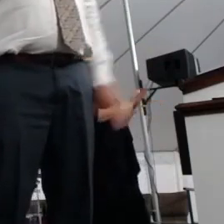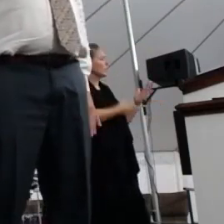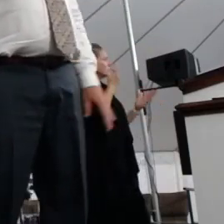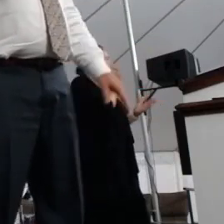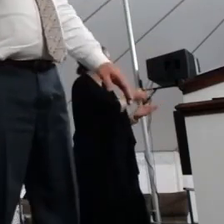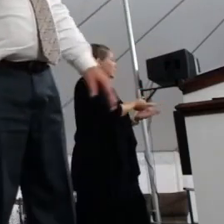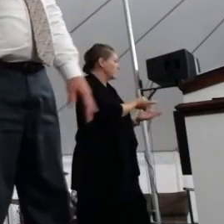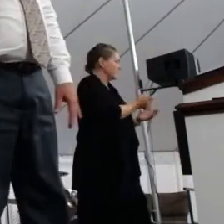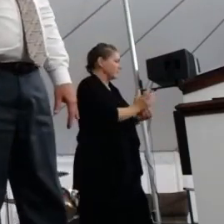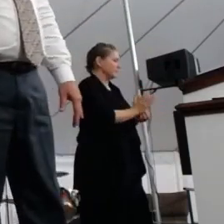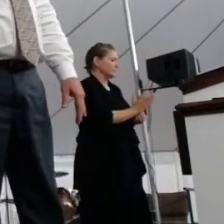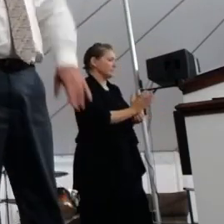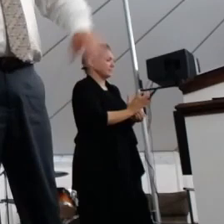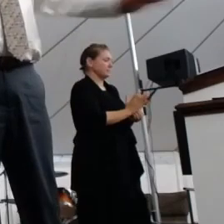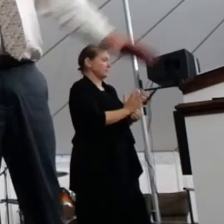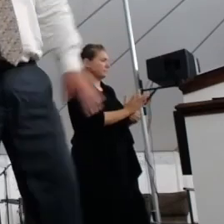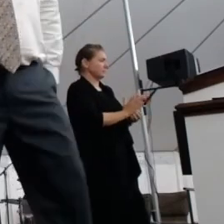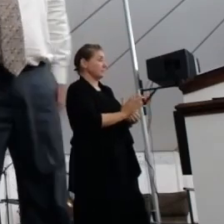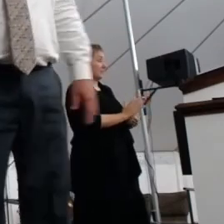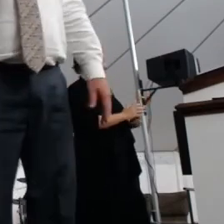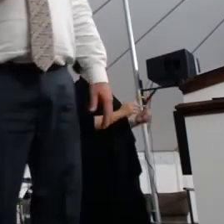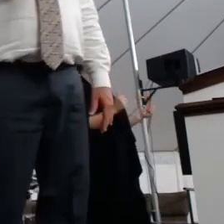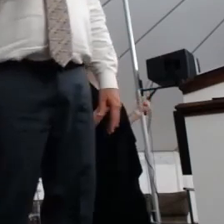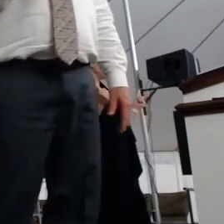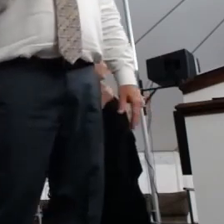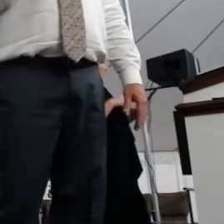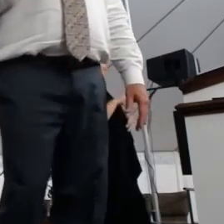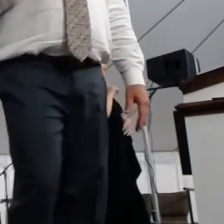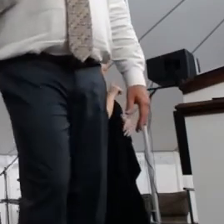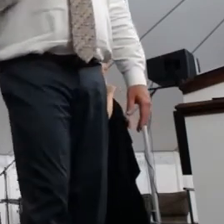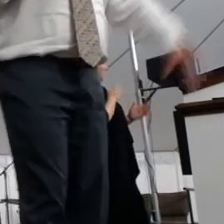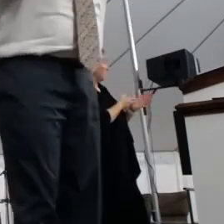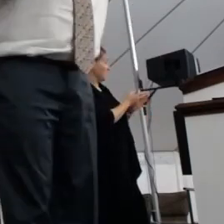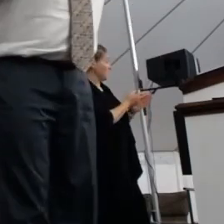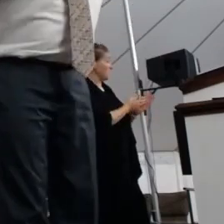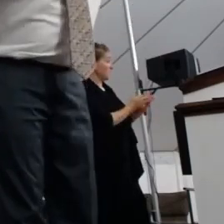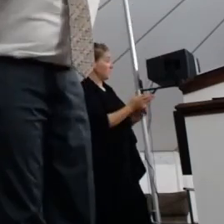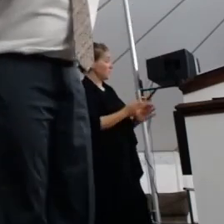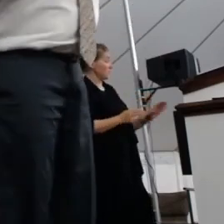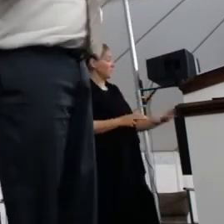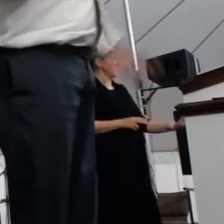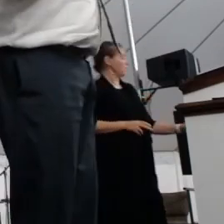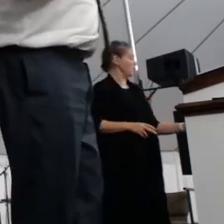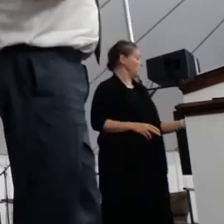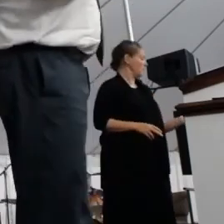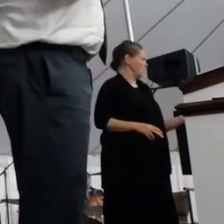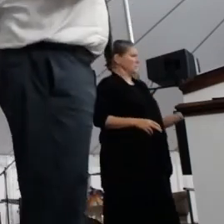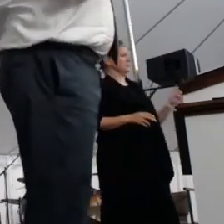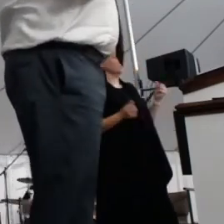seeing. It scared her, what she was looking at.